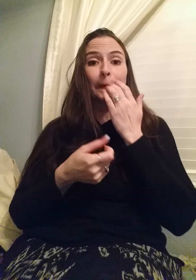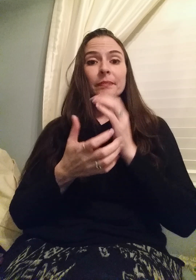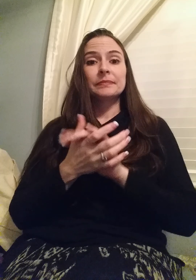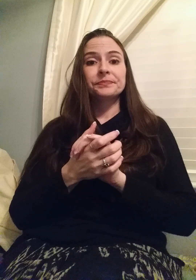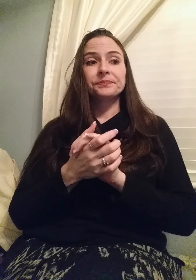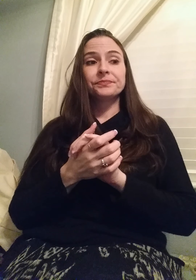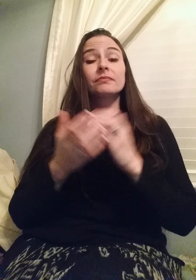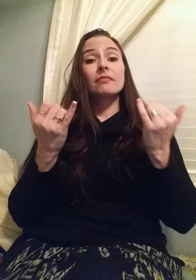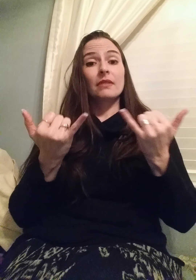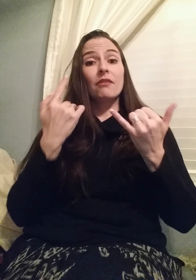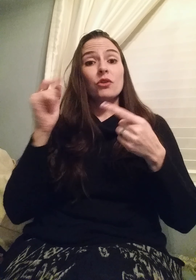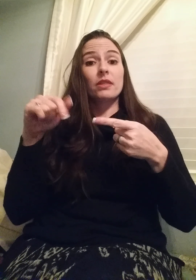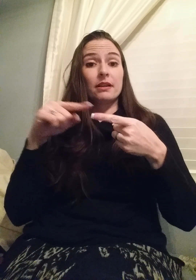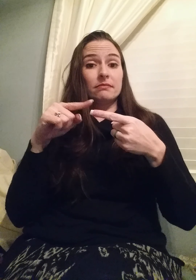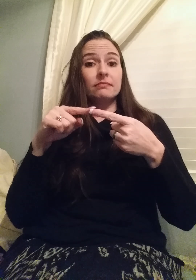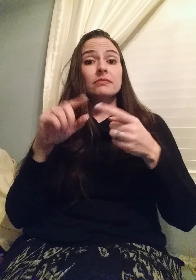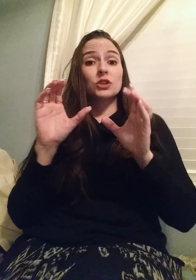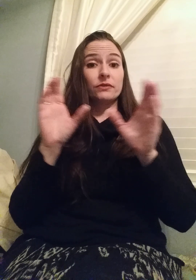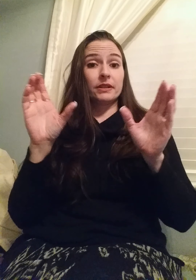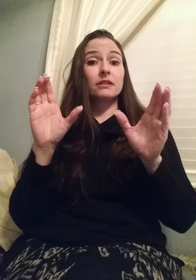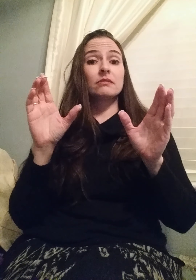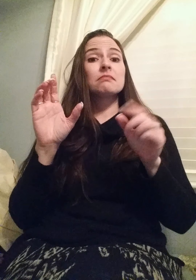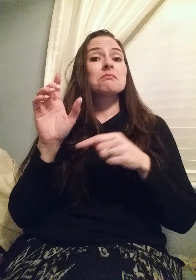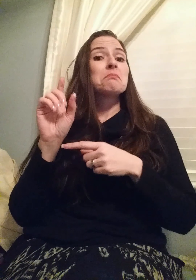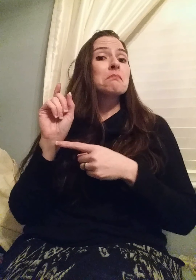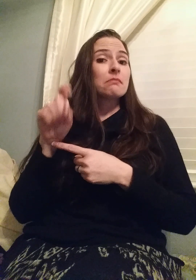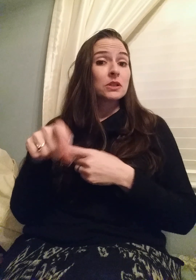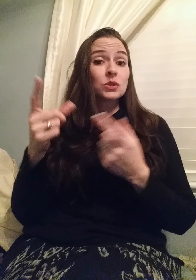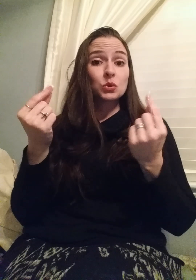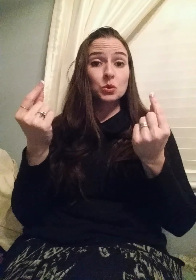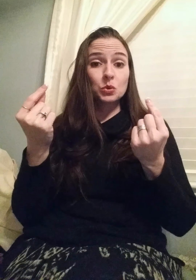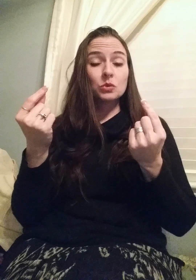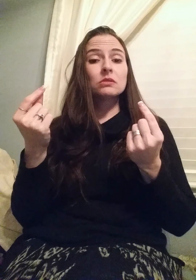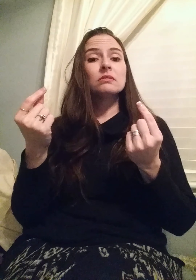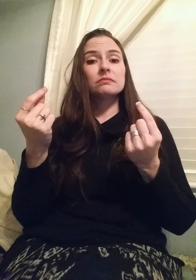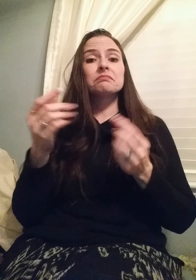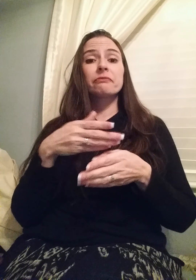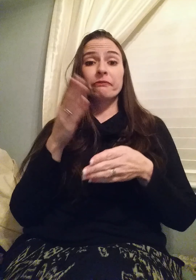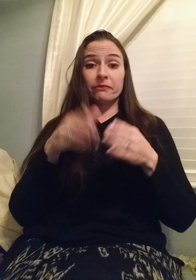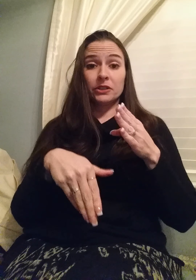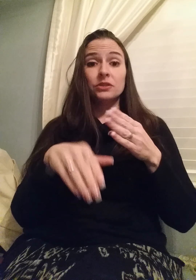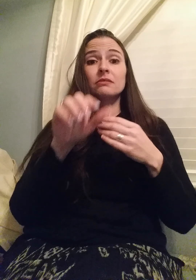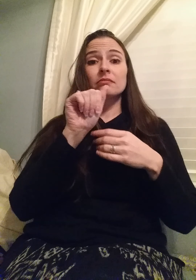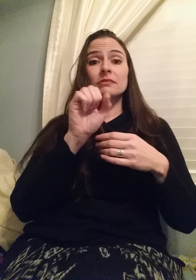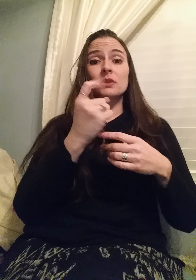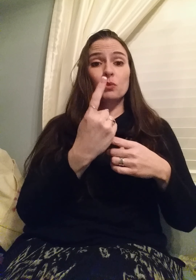obtain that certificate, you would now need to complete ASL 1, Visual